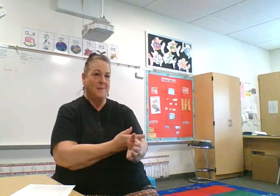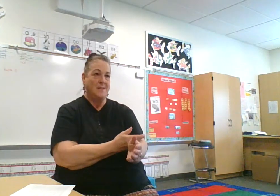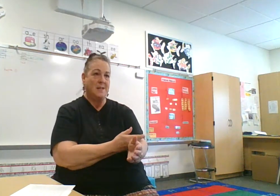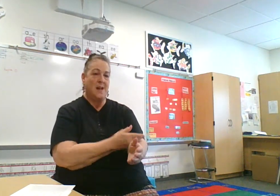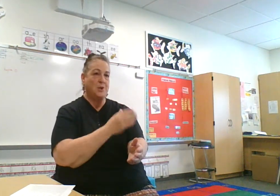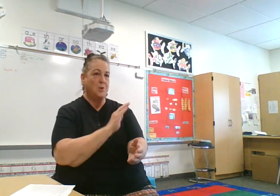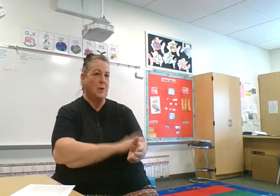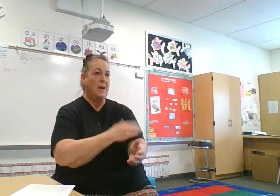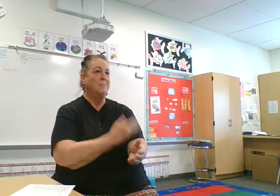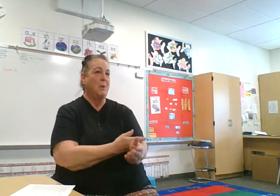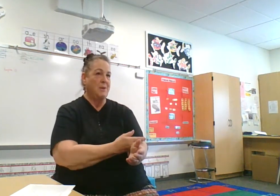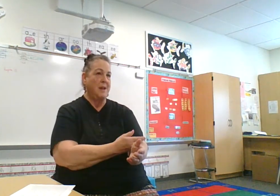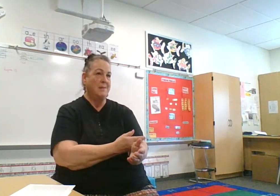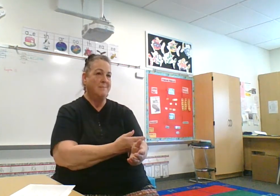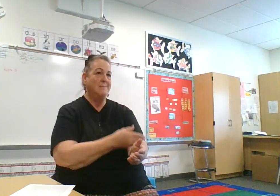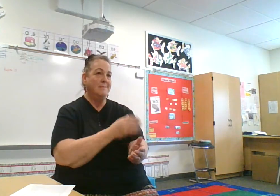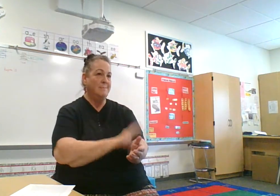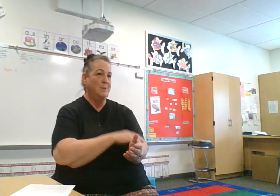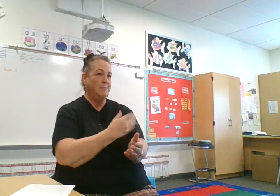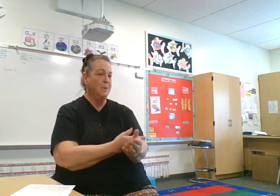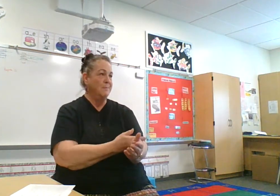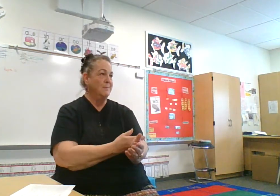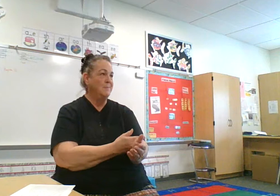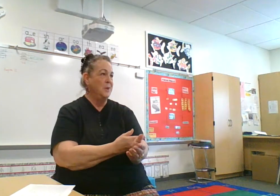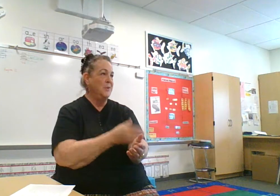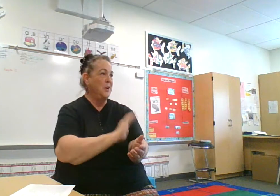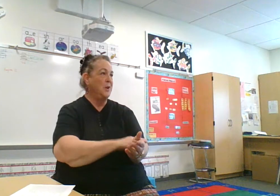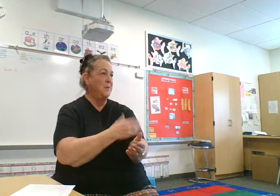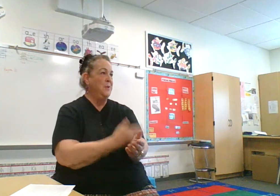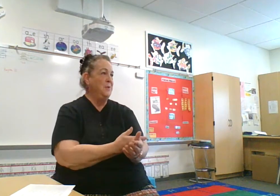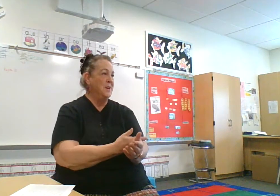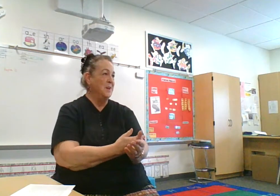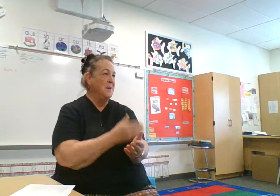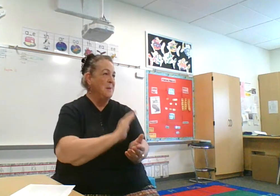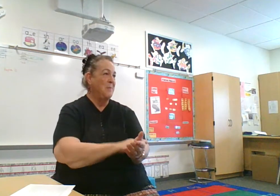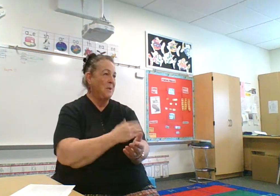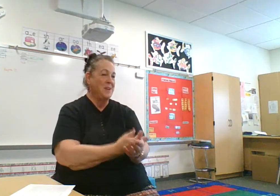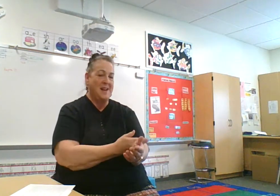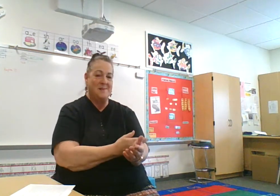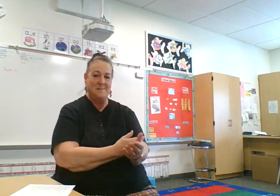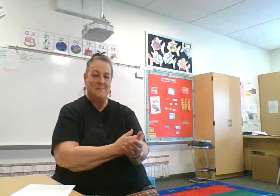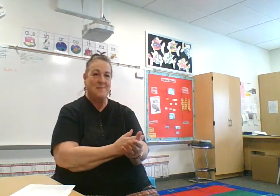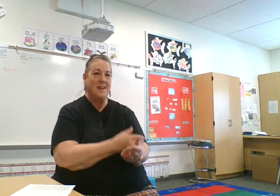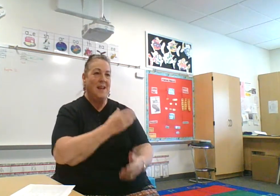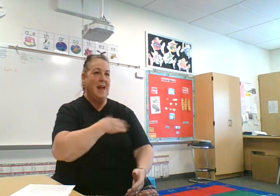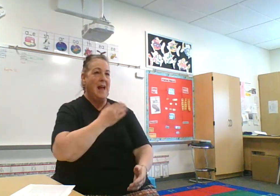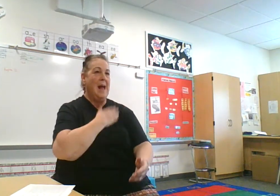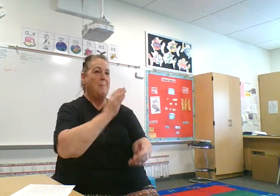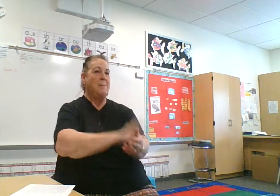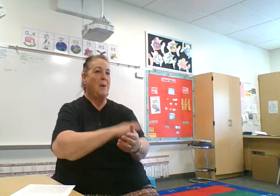a nice shortcut. Birthday. Boop, boop. Turned over a new year. Birthday. Happy